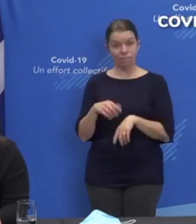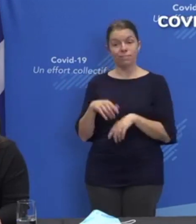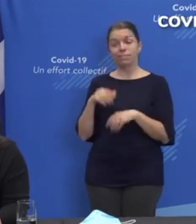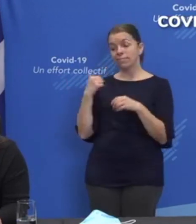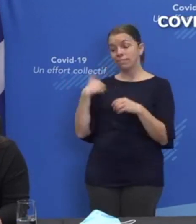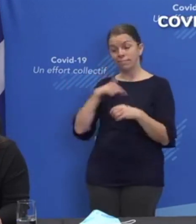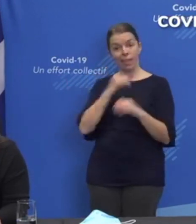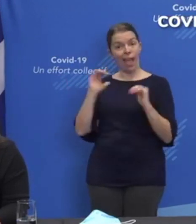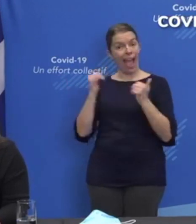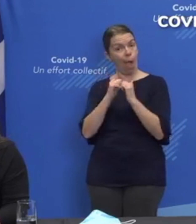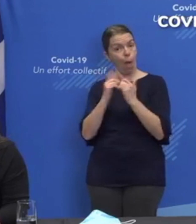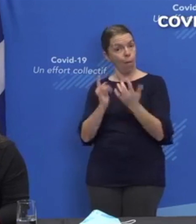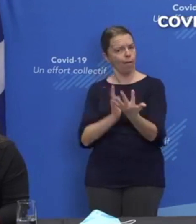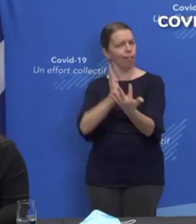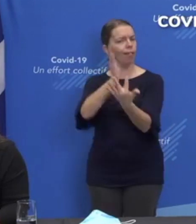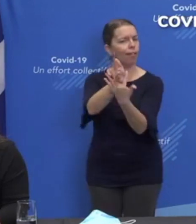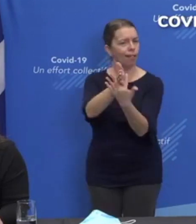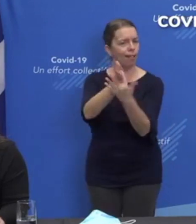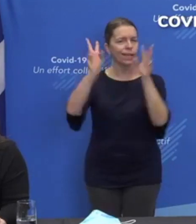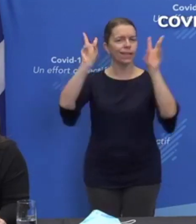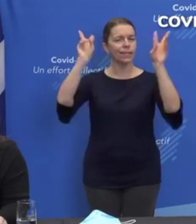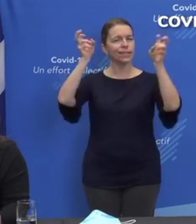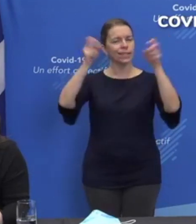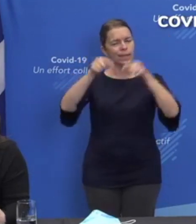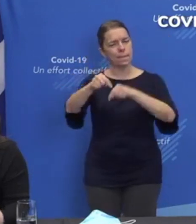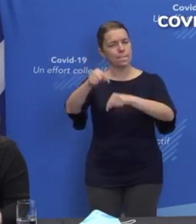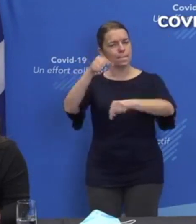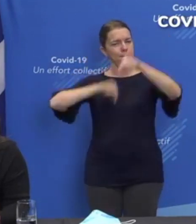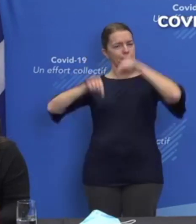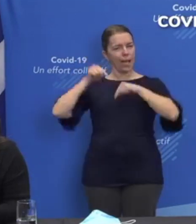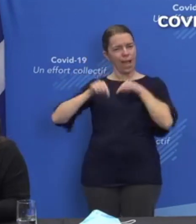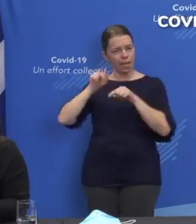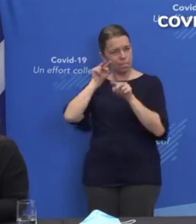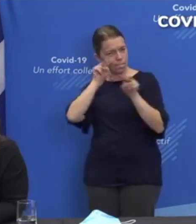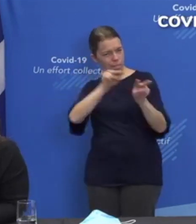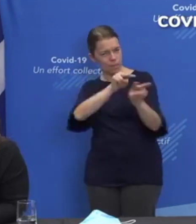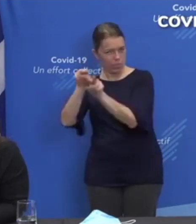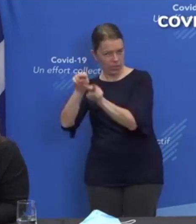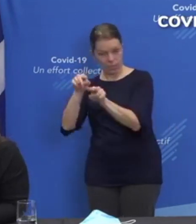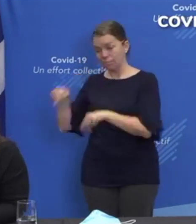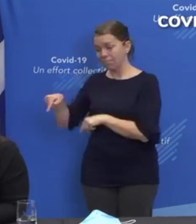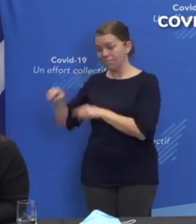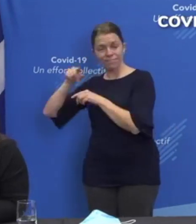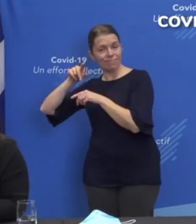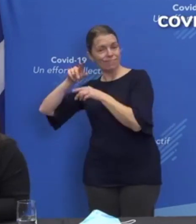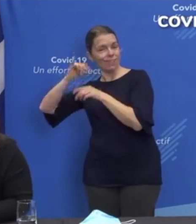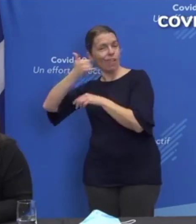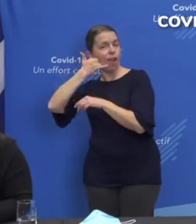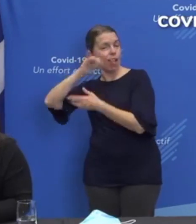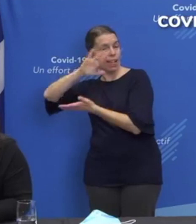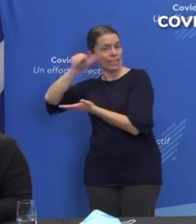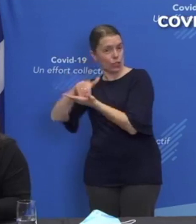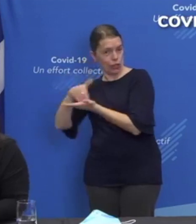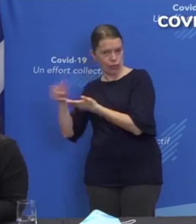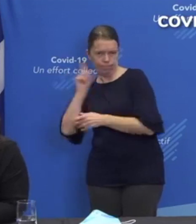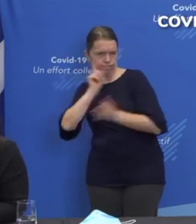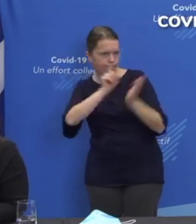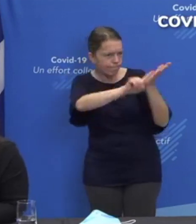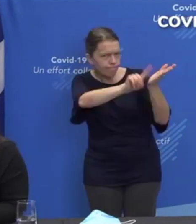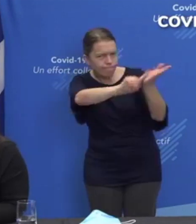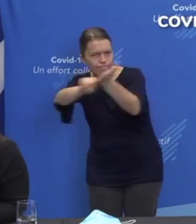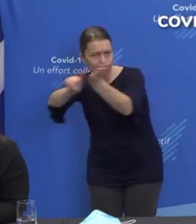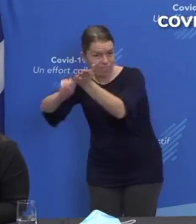the backward tracing intervention. The research has shown us that about 10